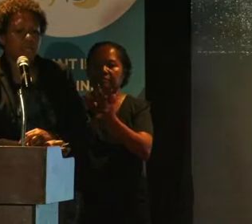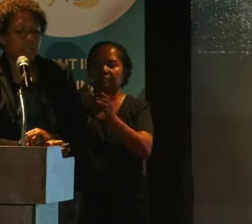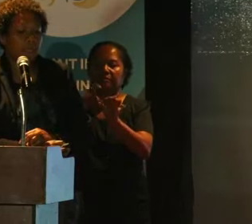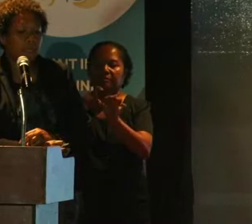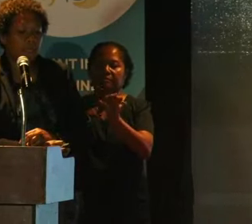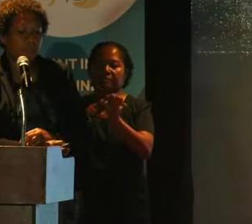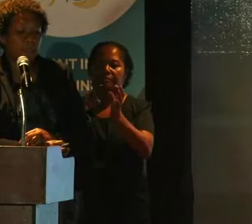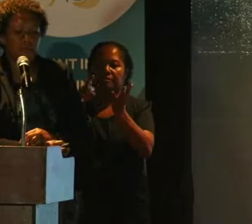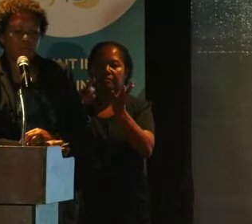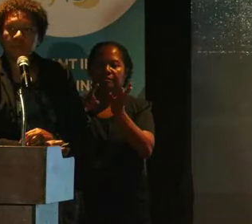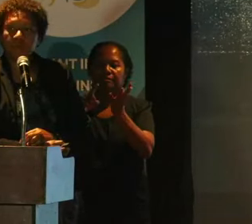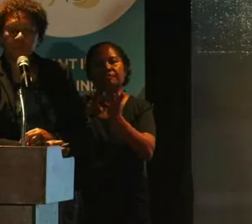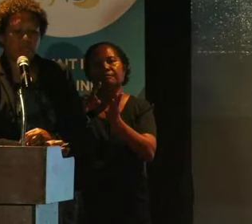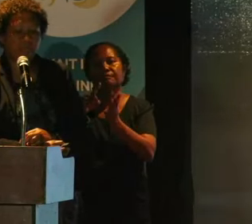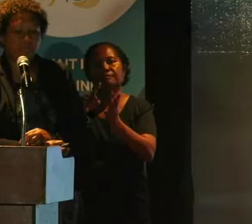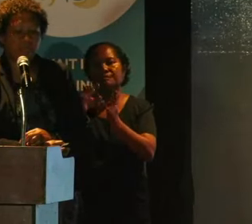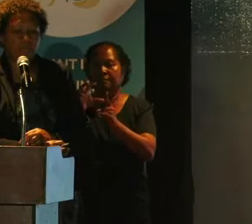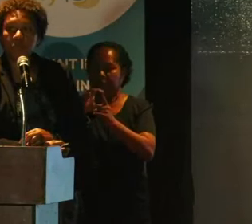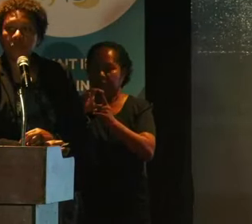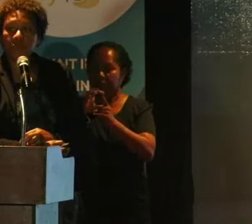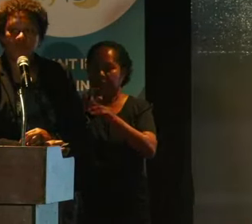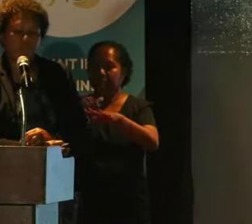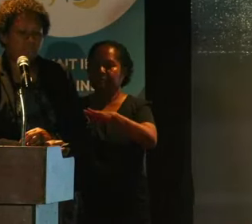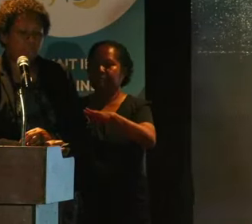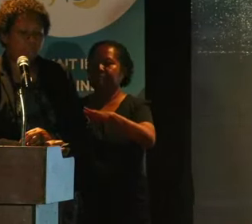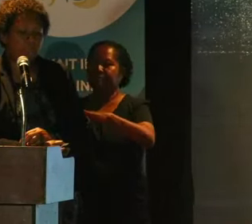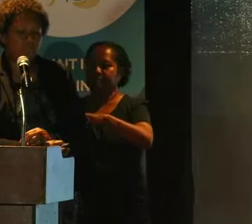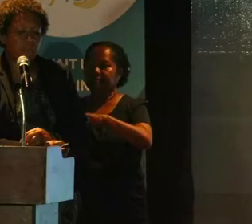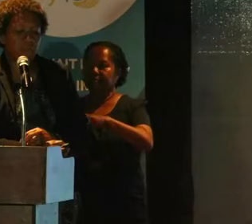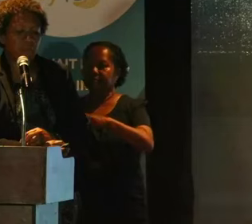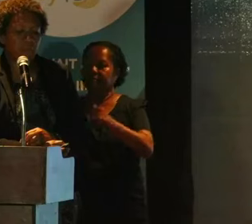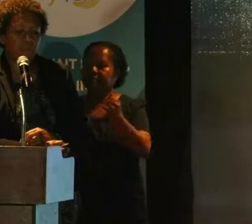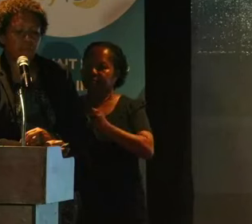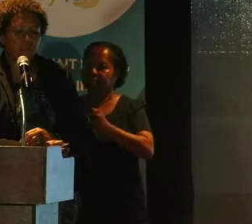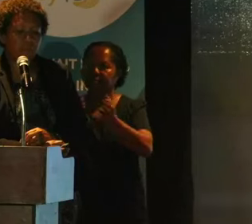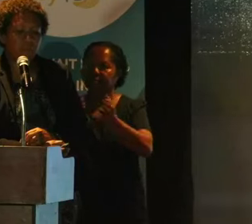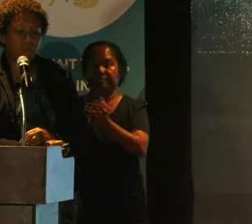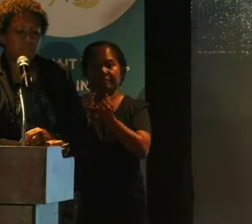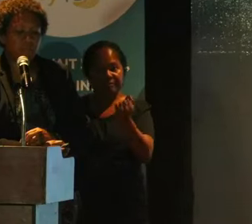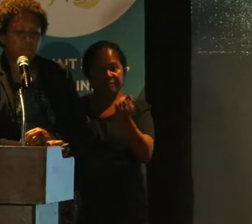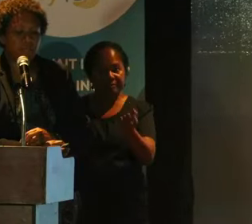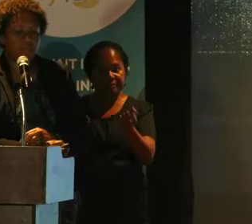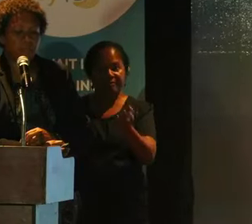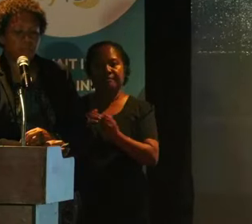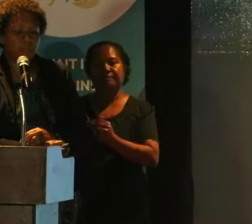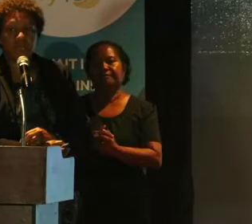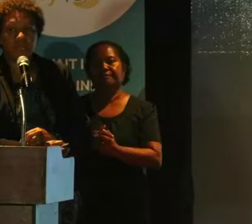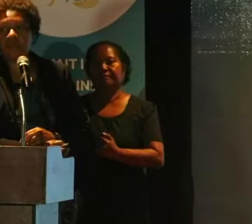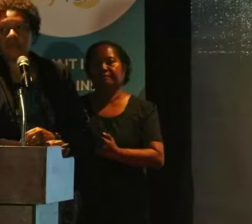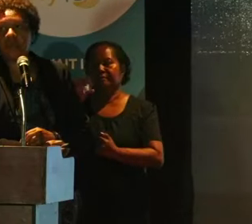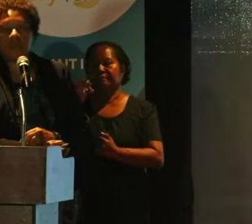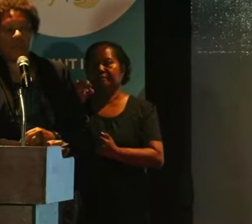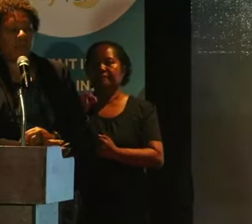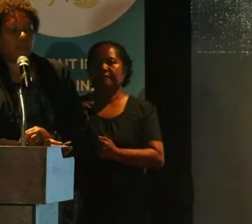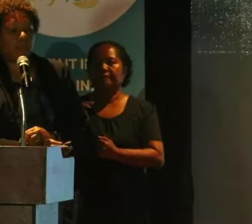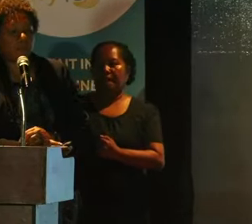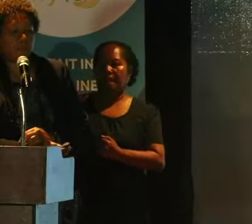license. Land Transport Board license for automotive dealership and a pharmaceutical license from Department of